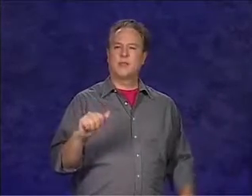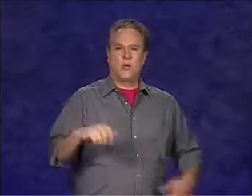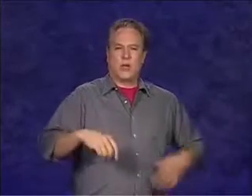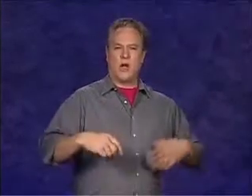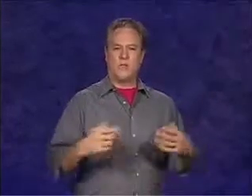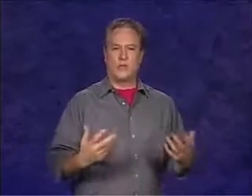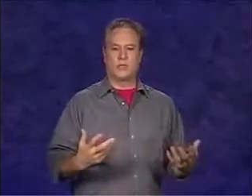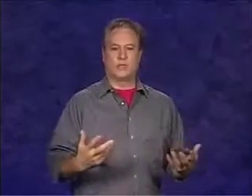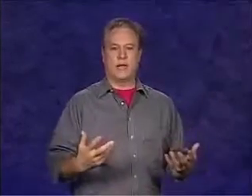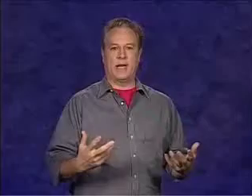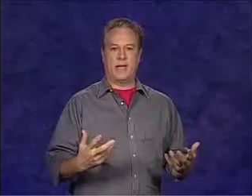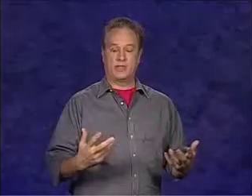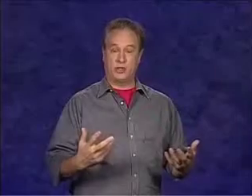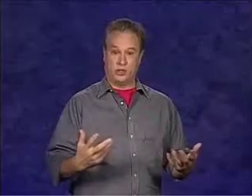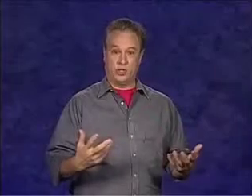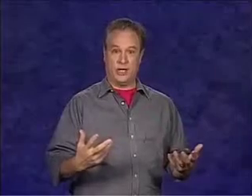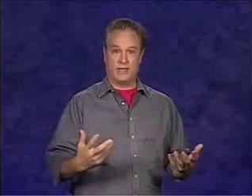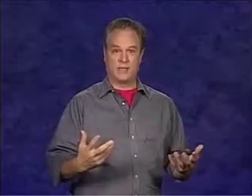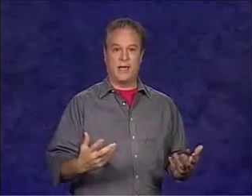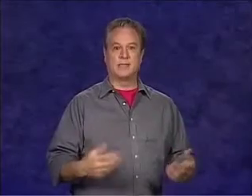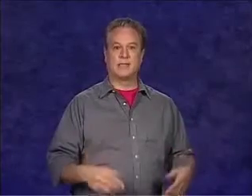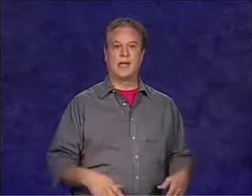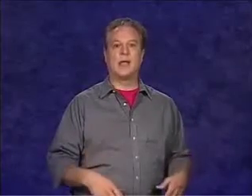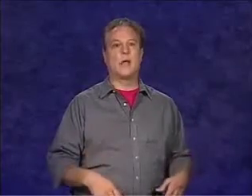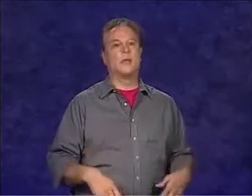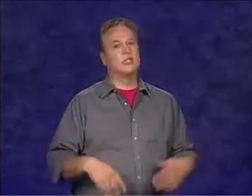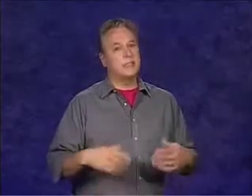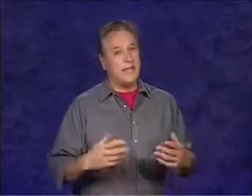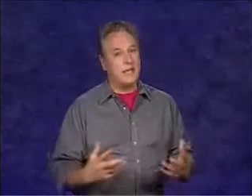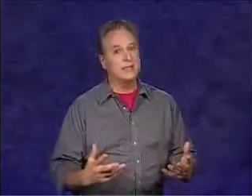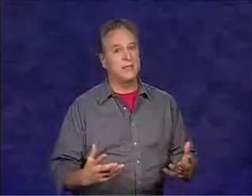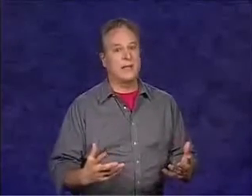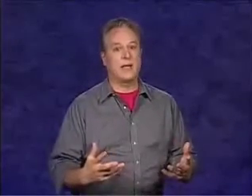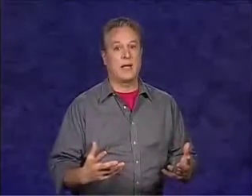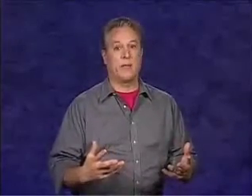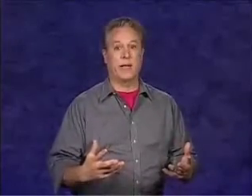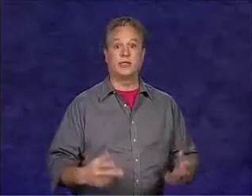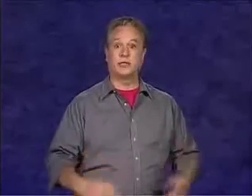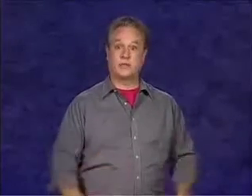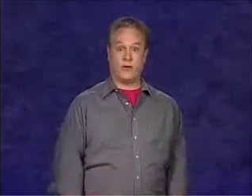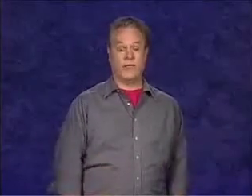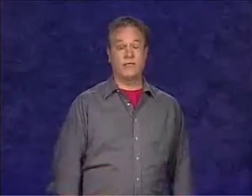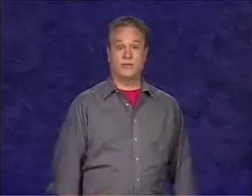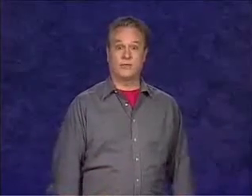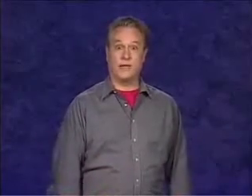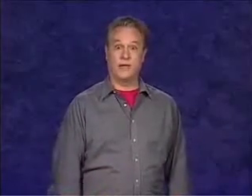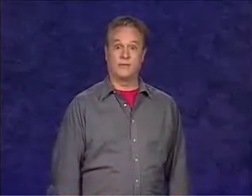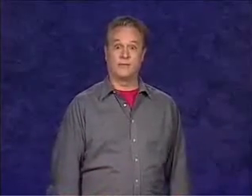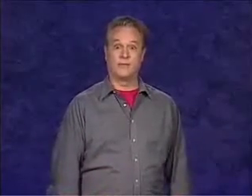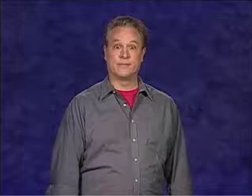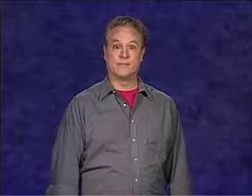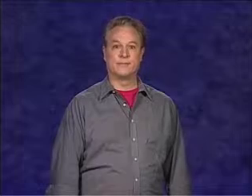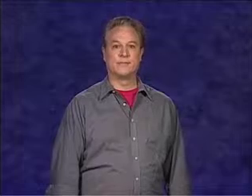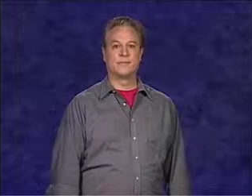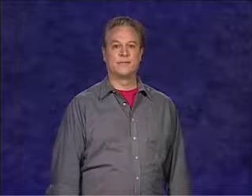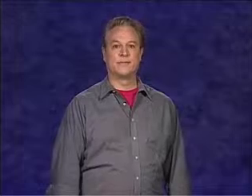more comfortable to sign against your chest, and sign language tends to make accommodations for easier signing.